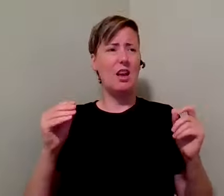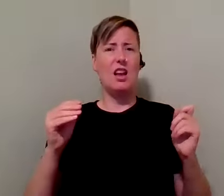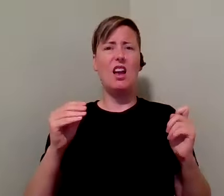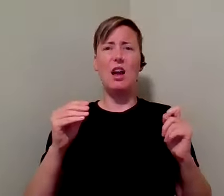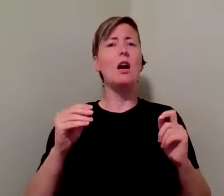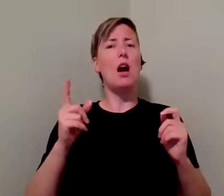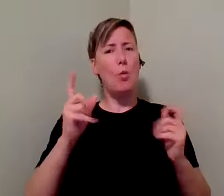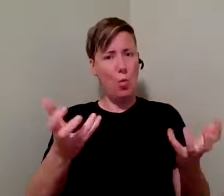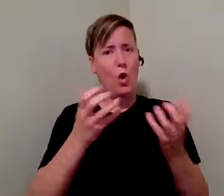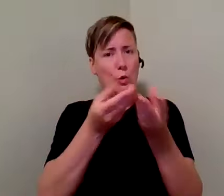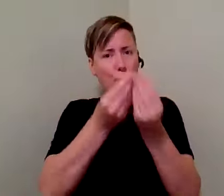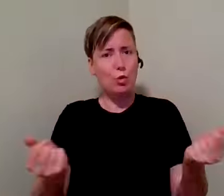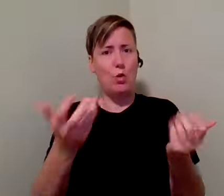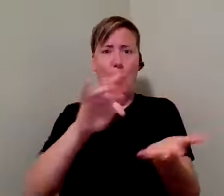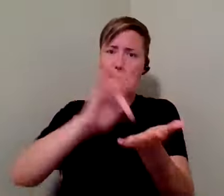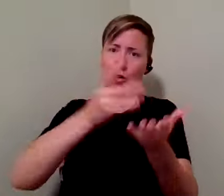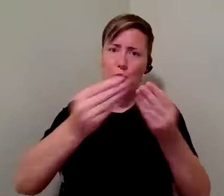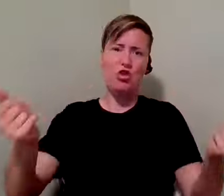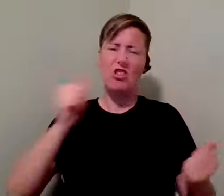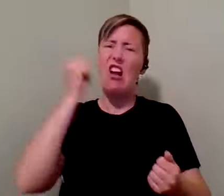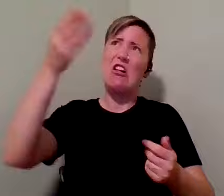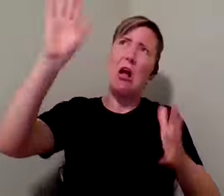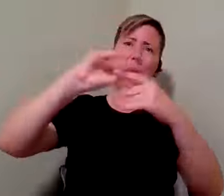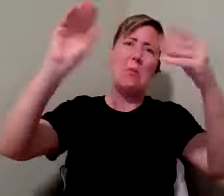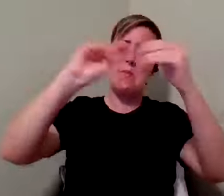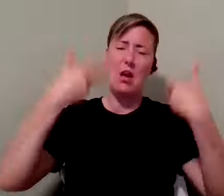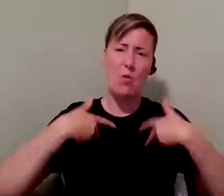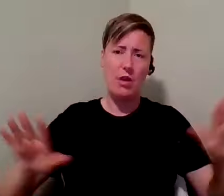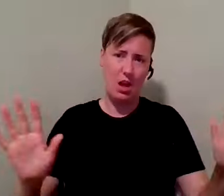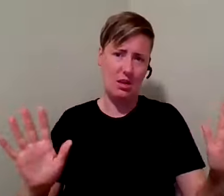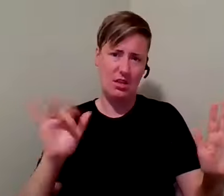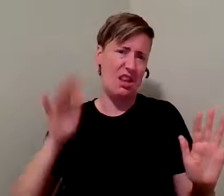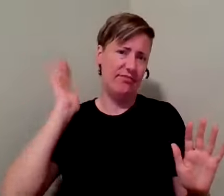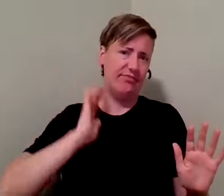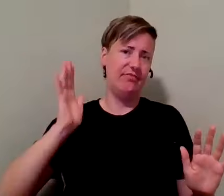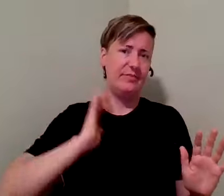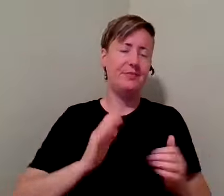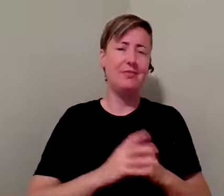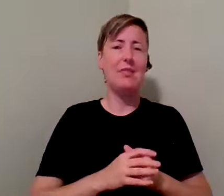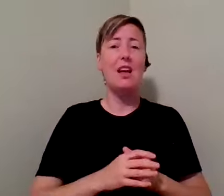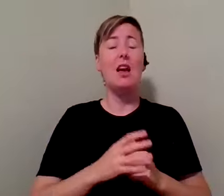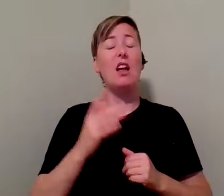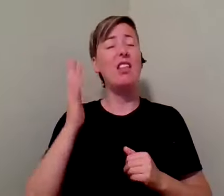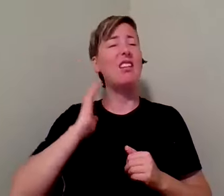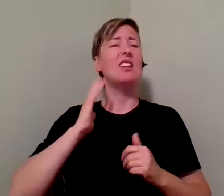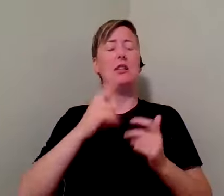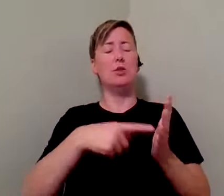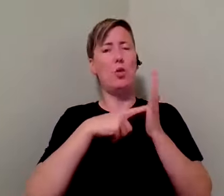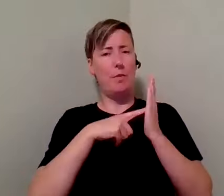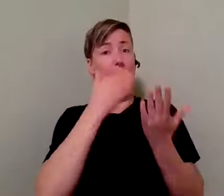this. And then they would point out to these steps, and I looked at the steps and they